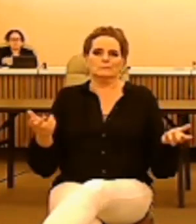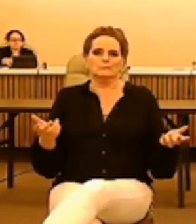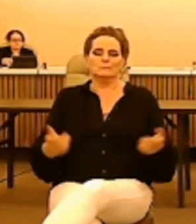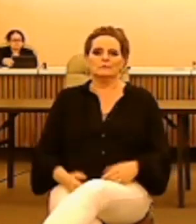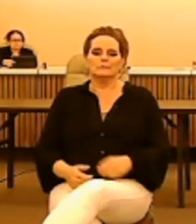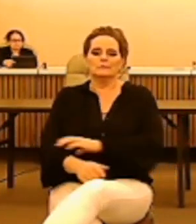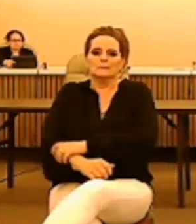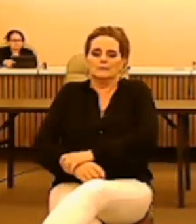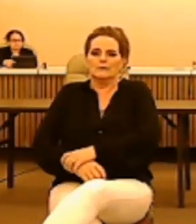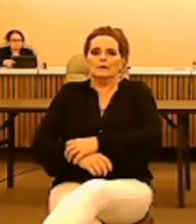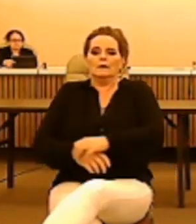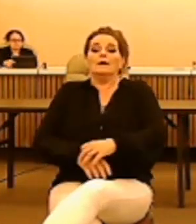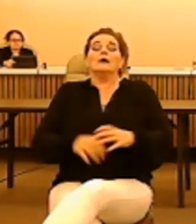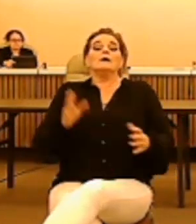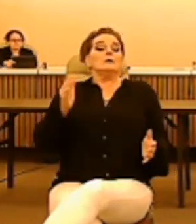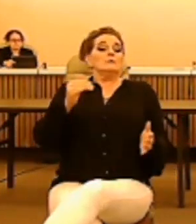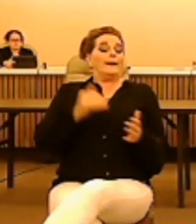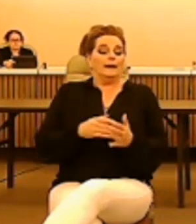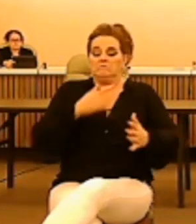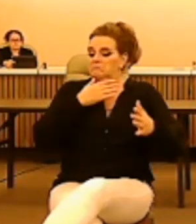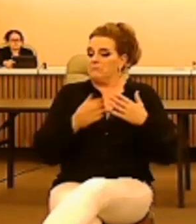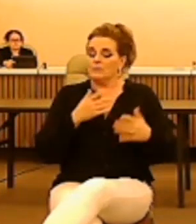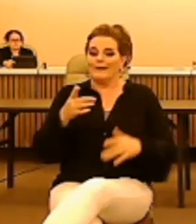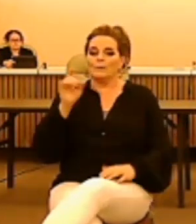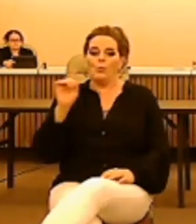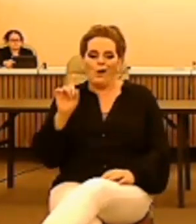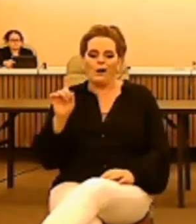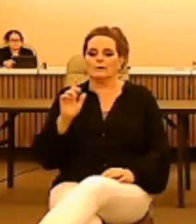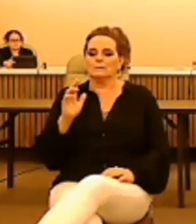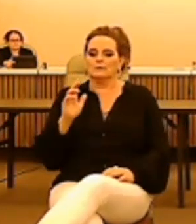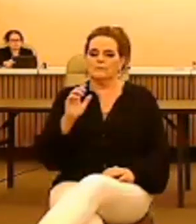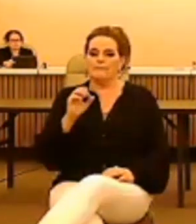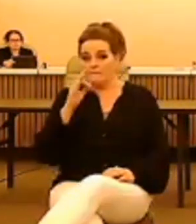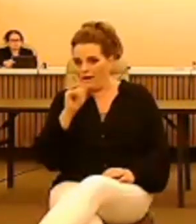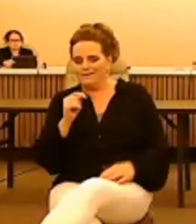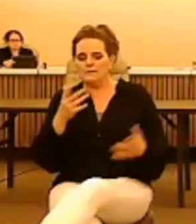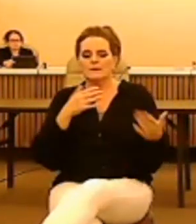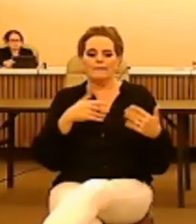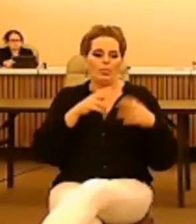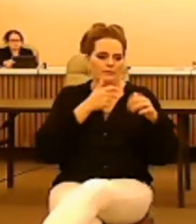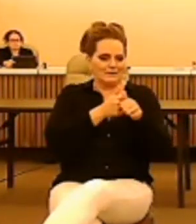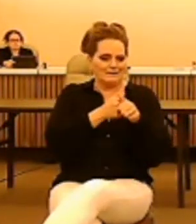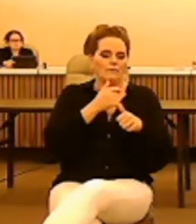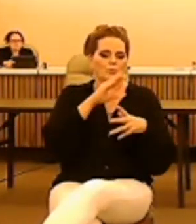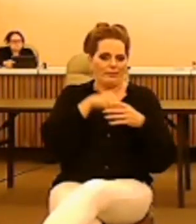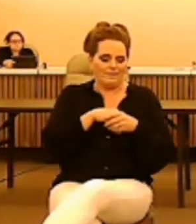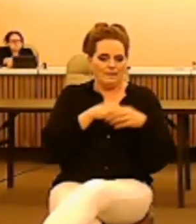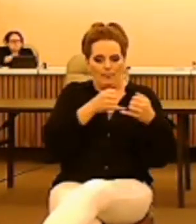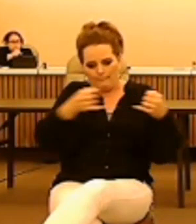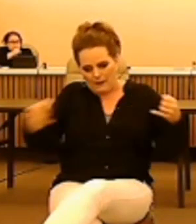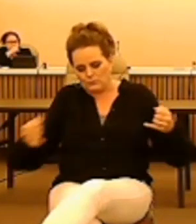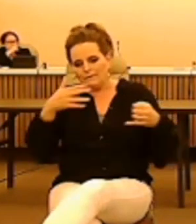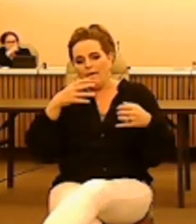So, but again, it doesn't matter where they front, whatever. It's if the building is within the boundaries of the